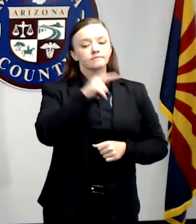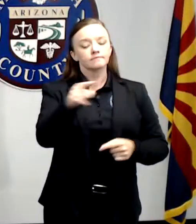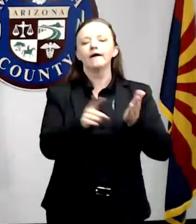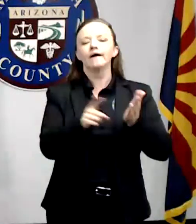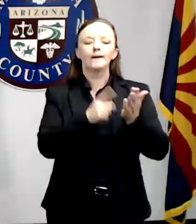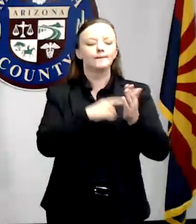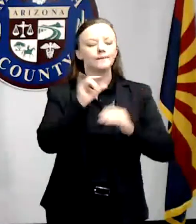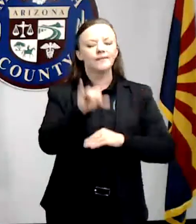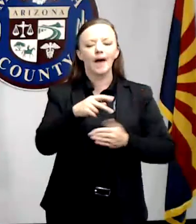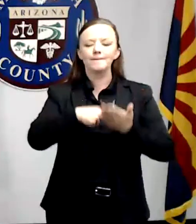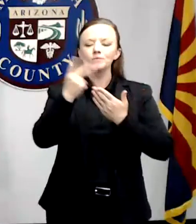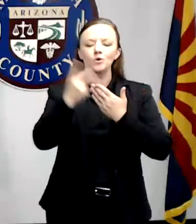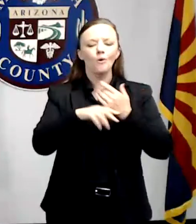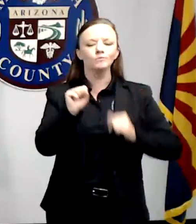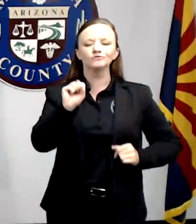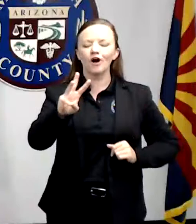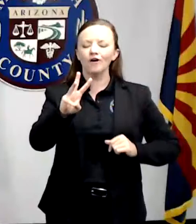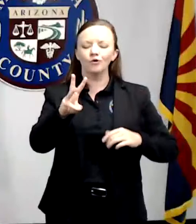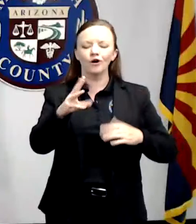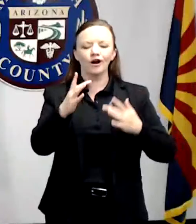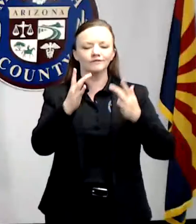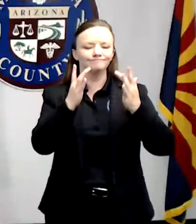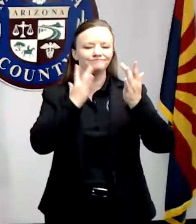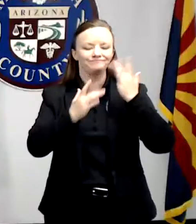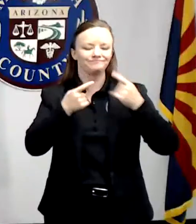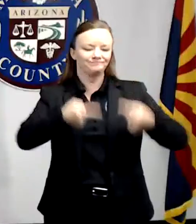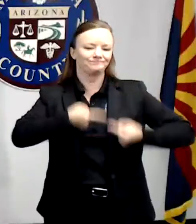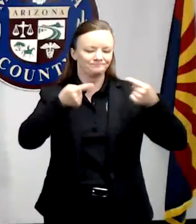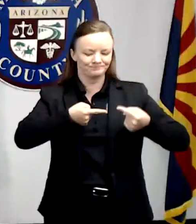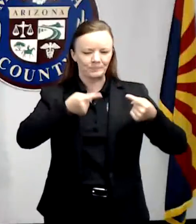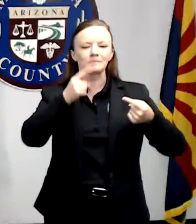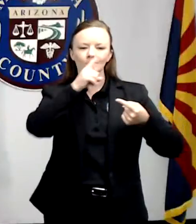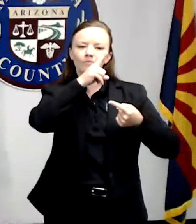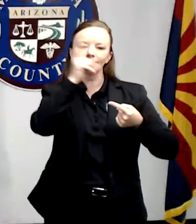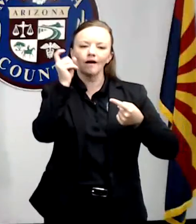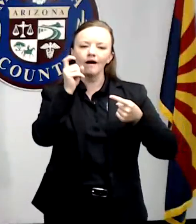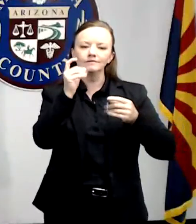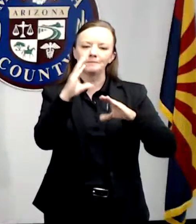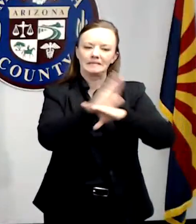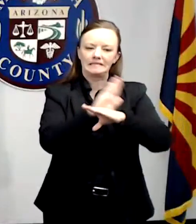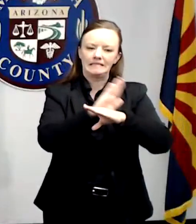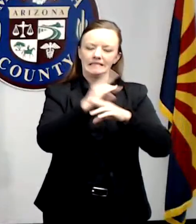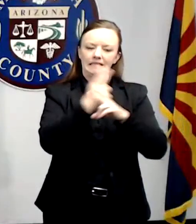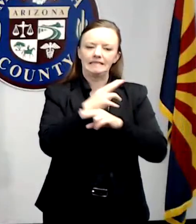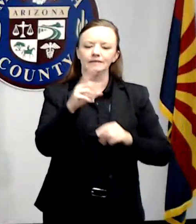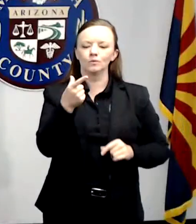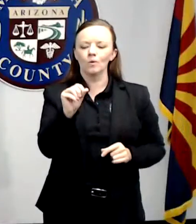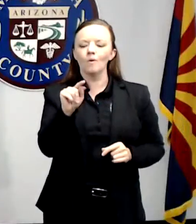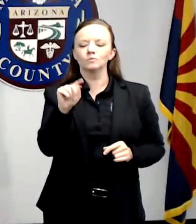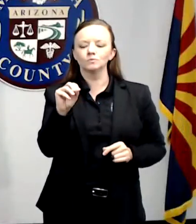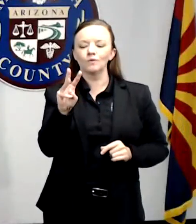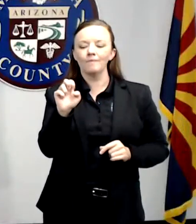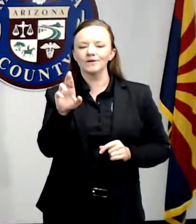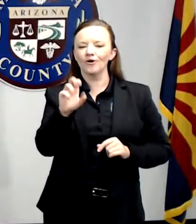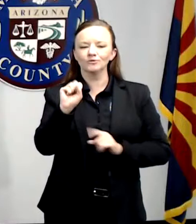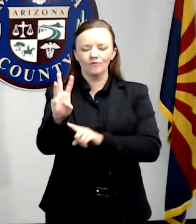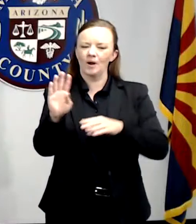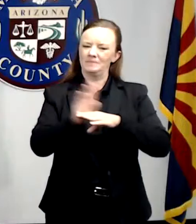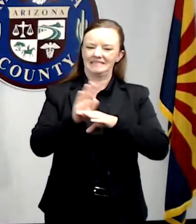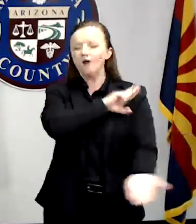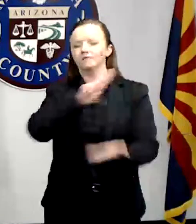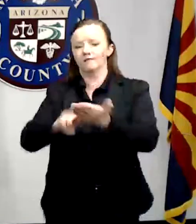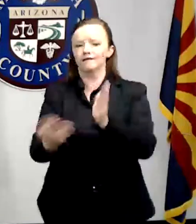difficulty glitch in the program because of the extreme use in the GoToWebinar software, we cannot fix that on our